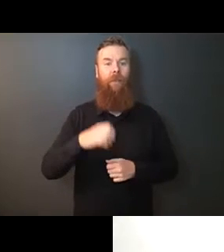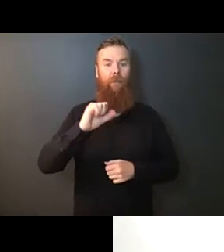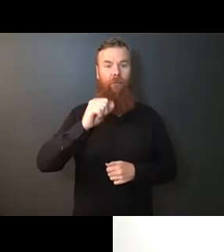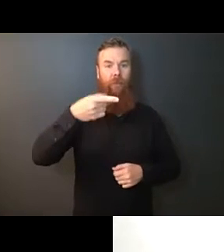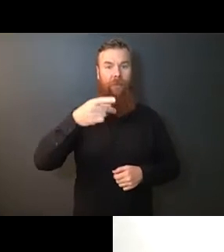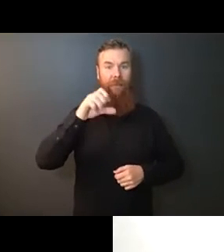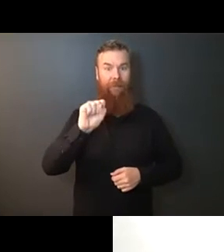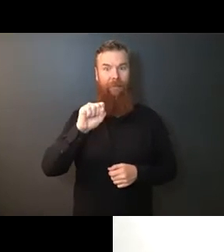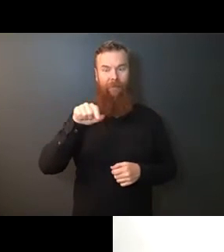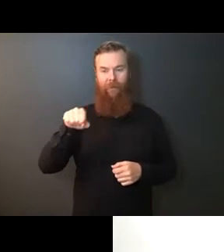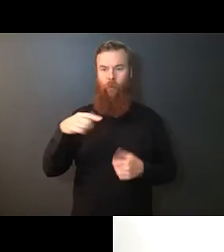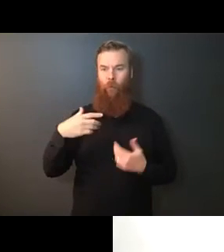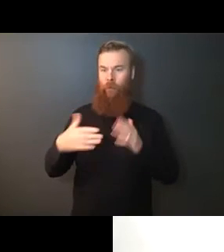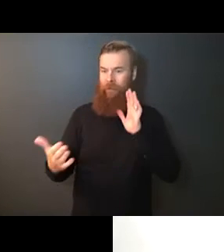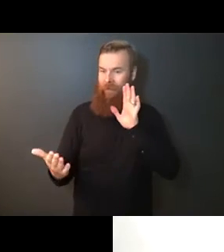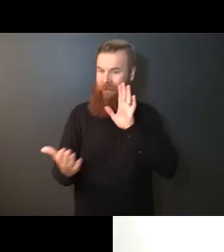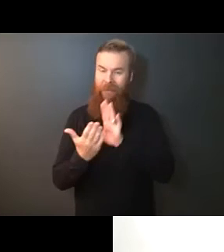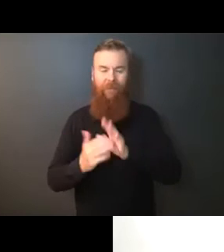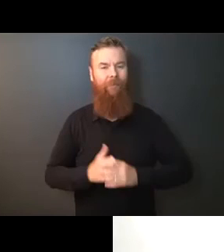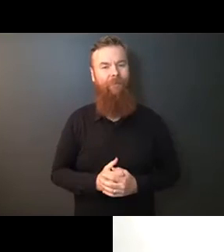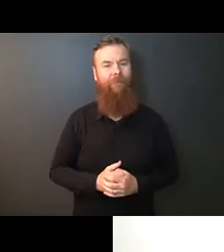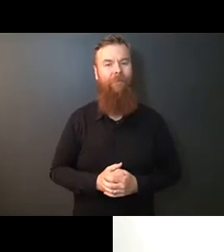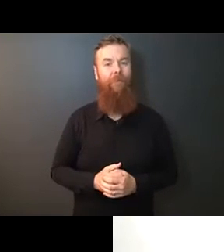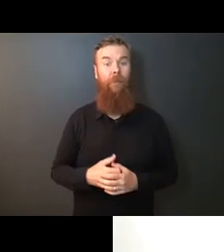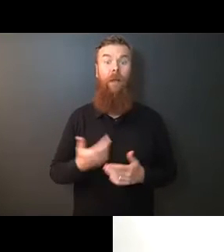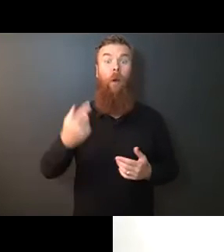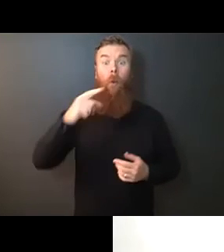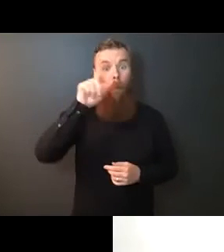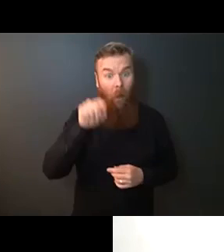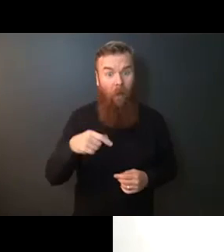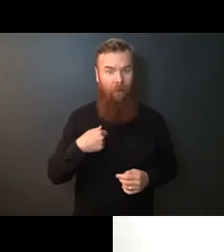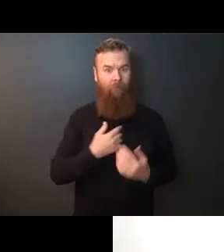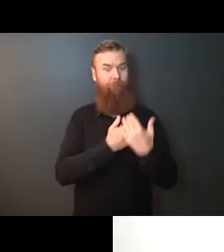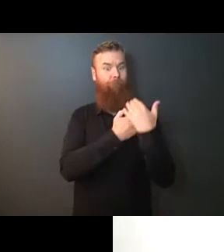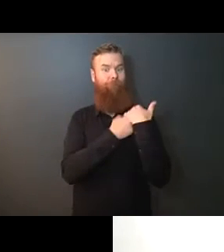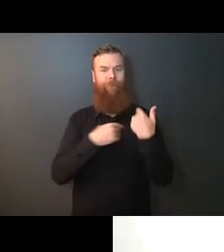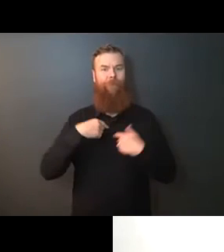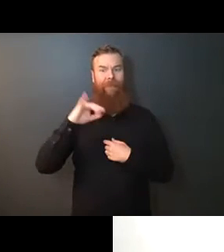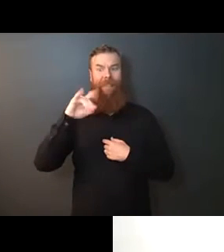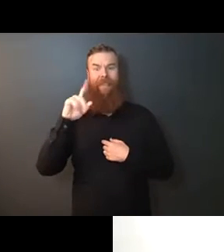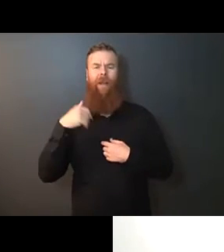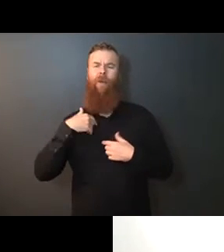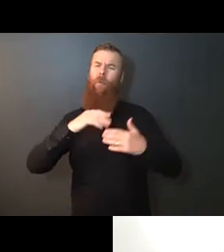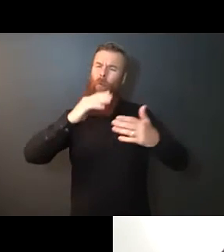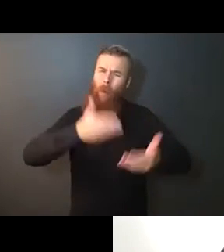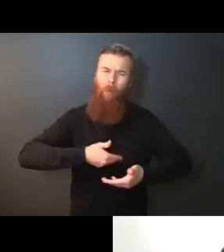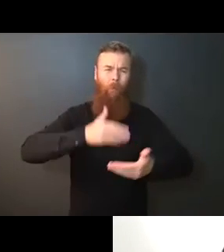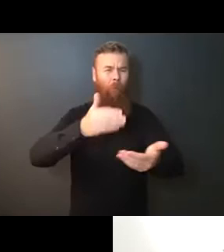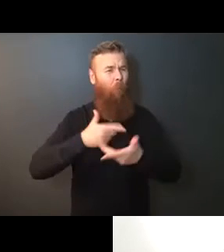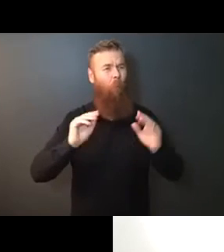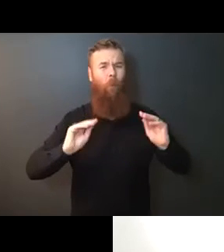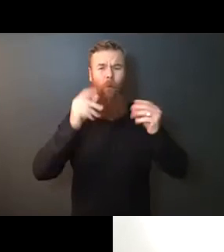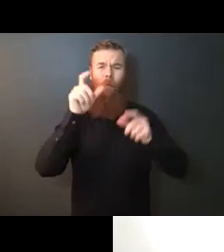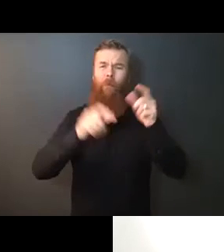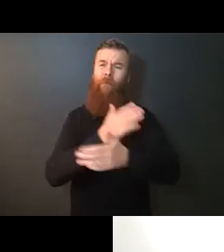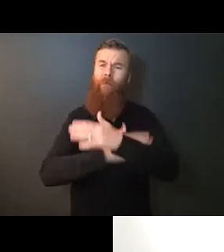Youth Focal Point, I will be more than happy to welcome youth with disabilities into our caucus, but also to inform